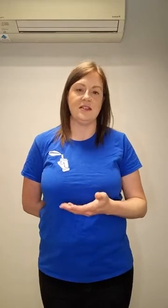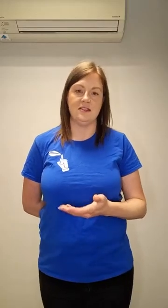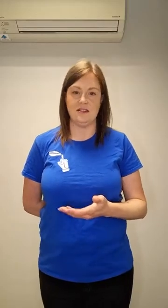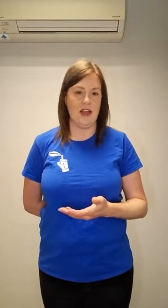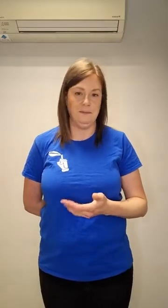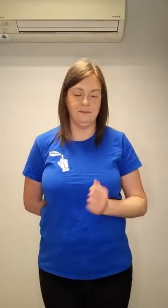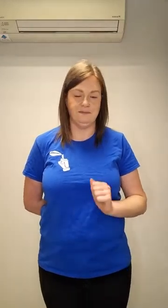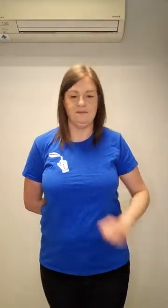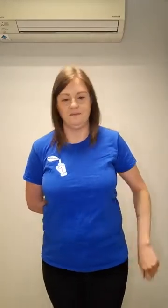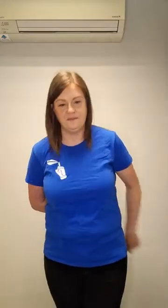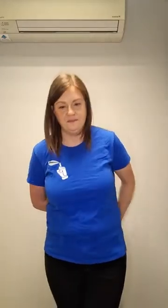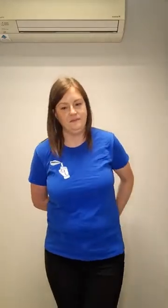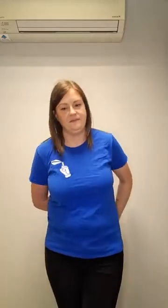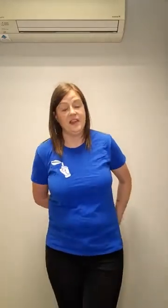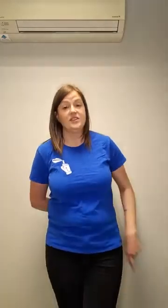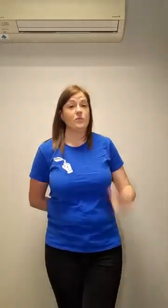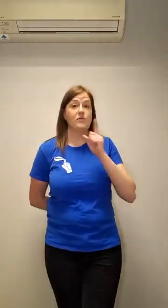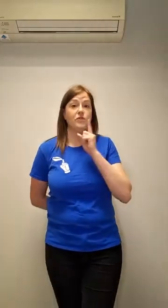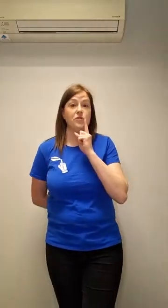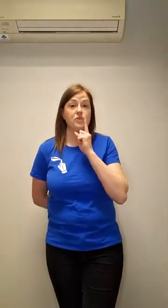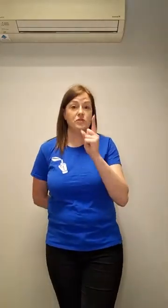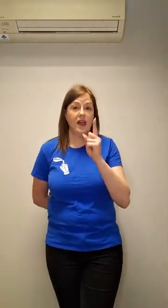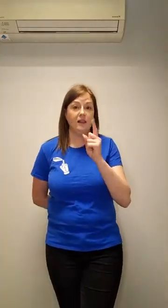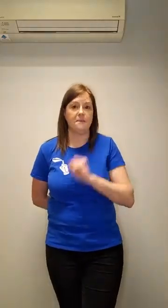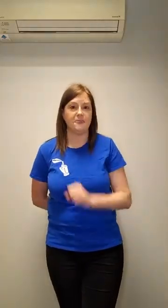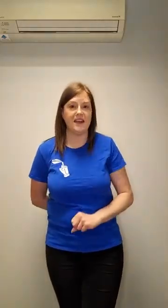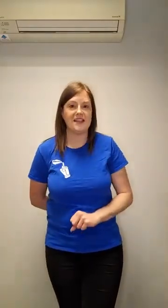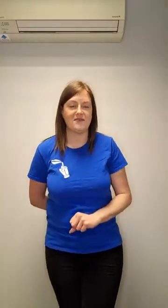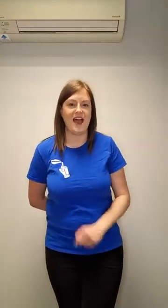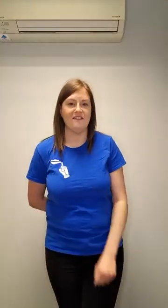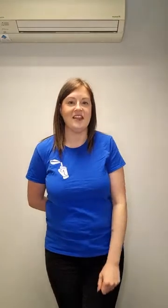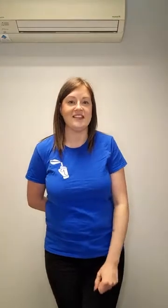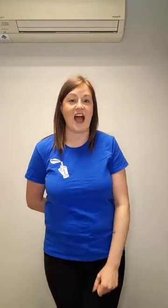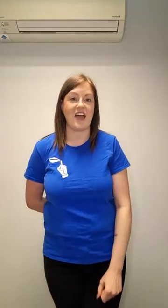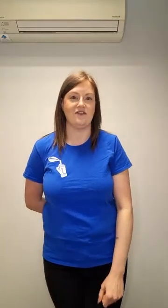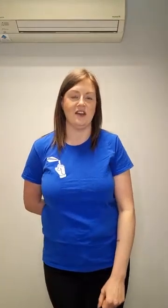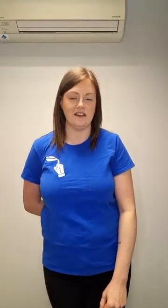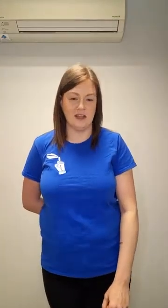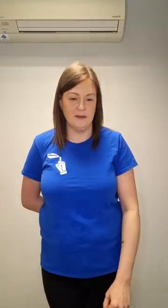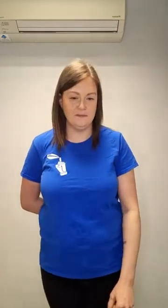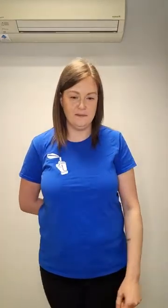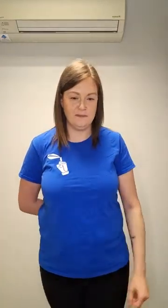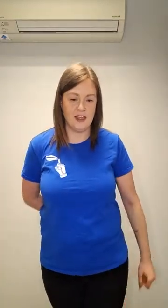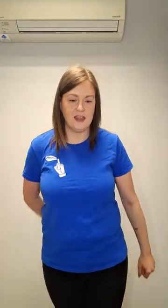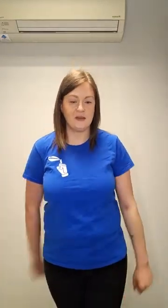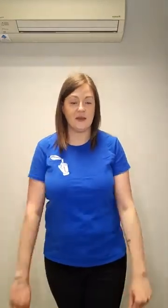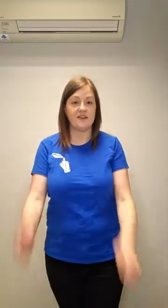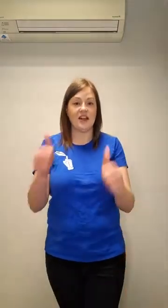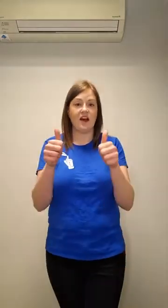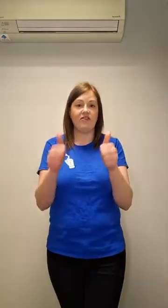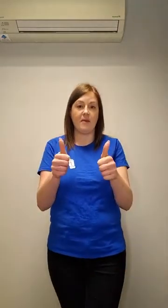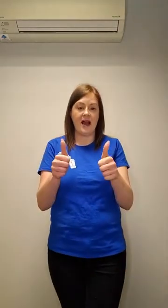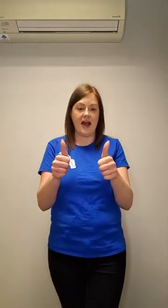is the same. So we've got to tell. The next one we have is advocate. So we're going to take our thumb